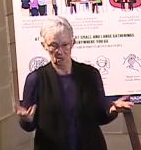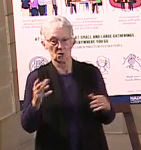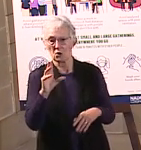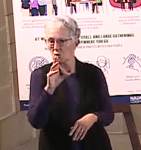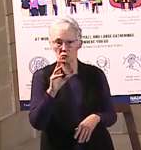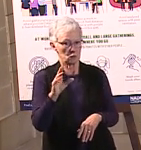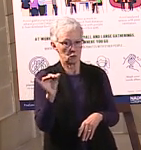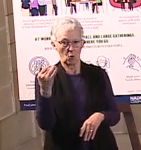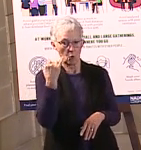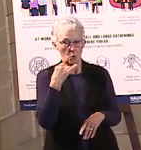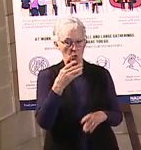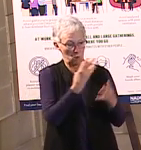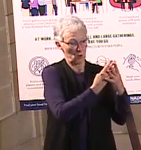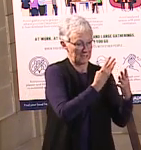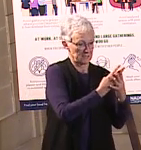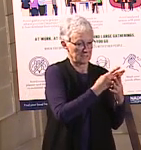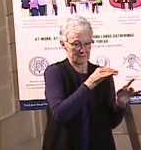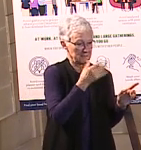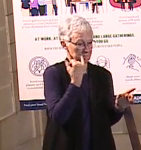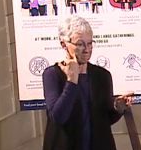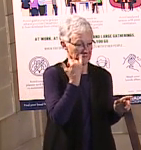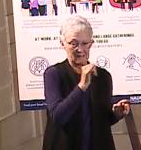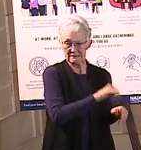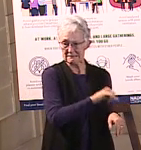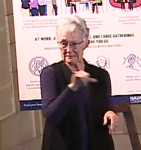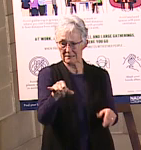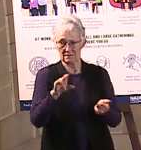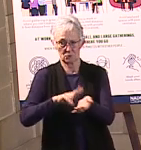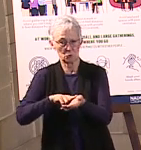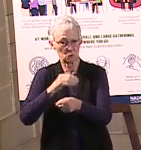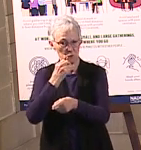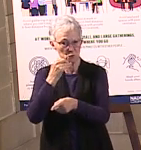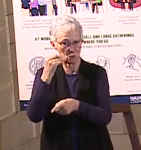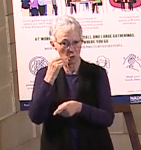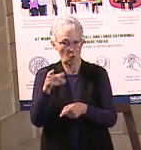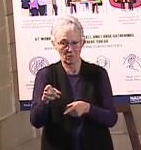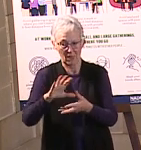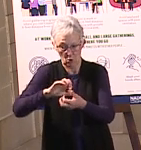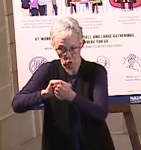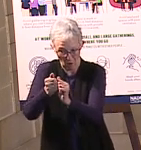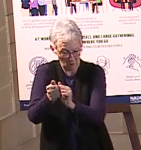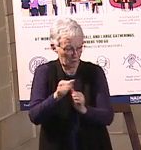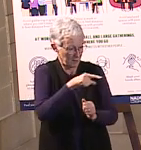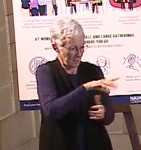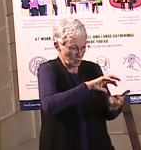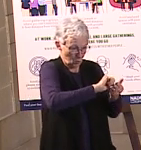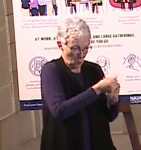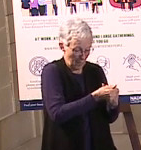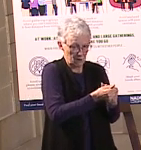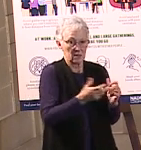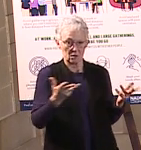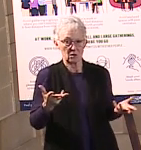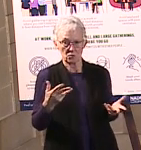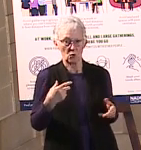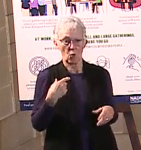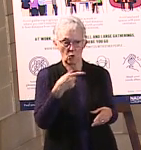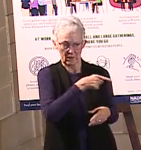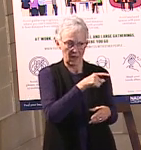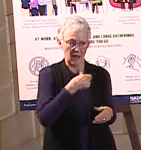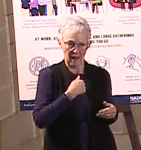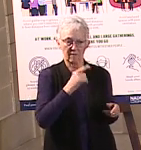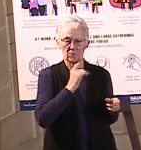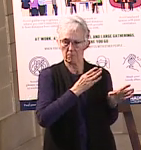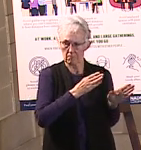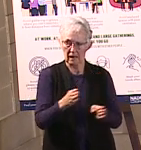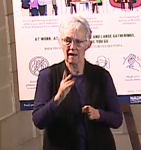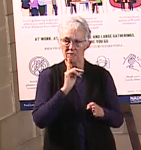just like our long-term care facilities. And so they've taken steps to be able to isolate and quarantine people who come down, screening